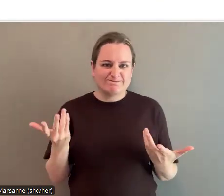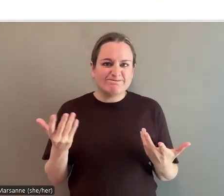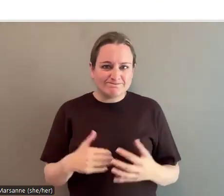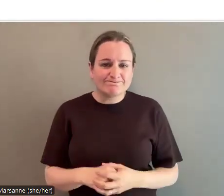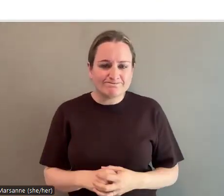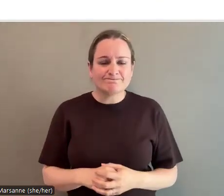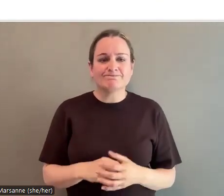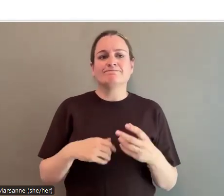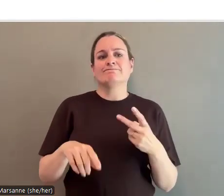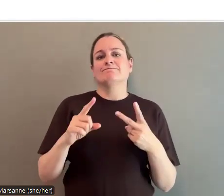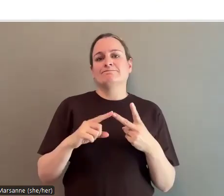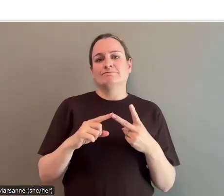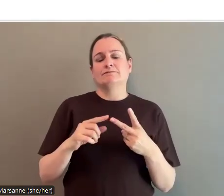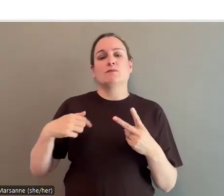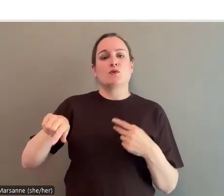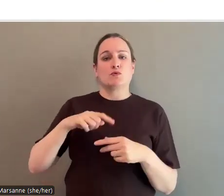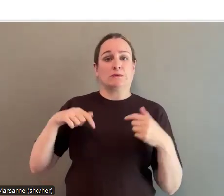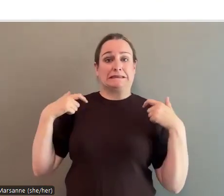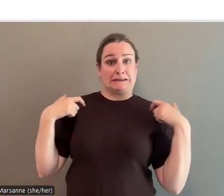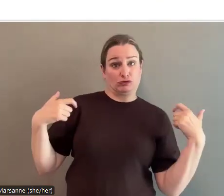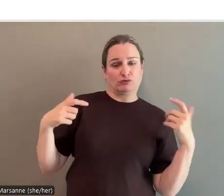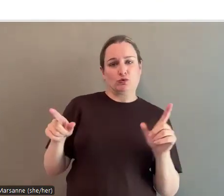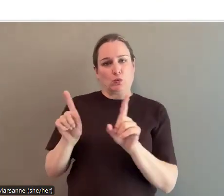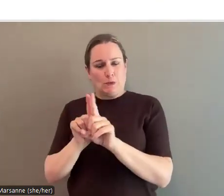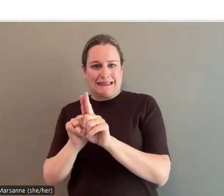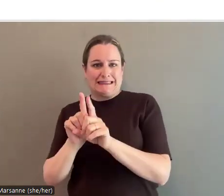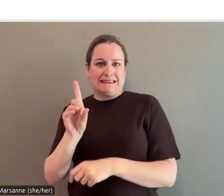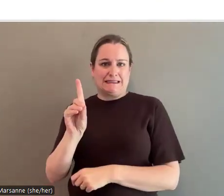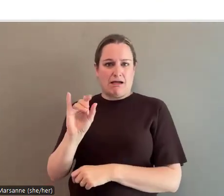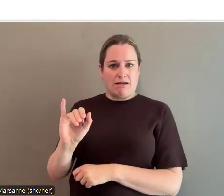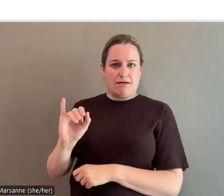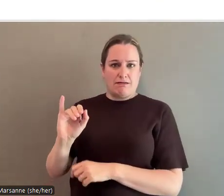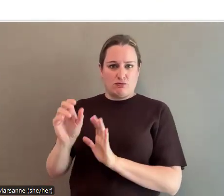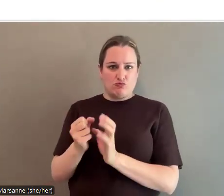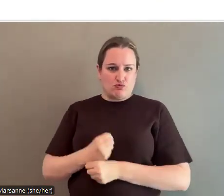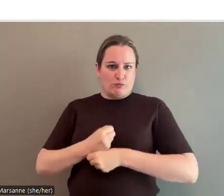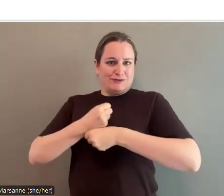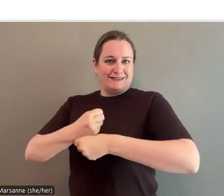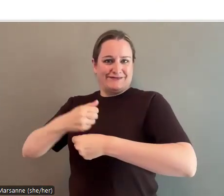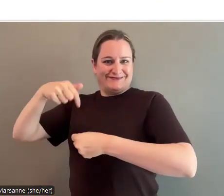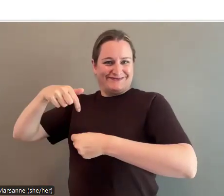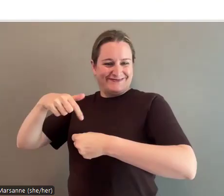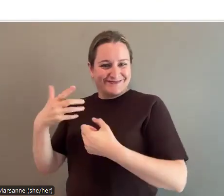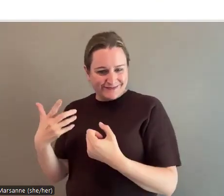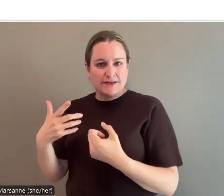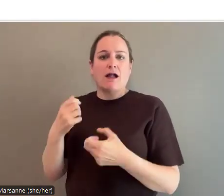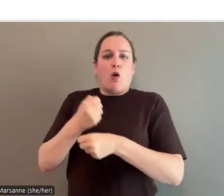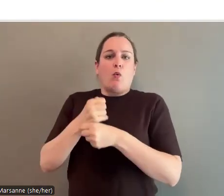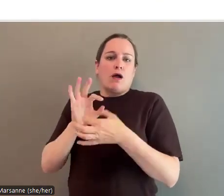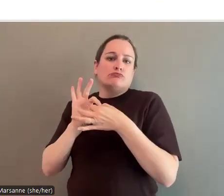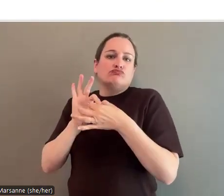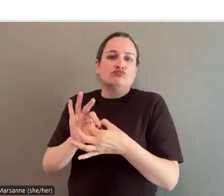our deaf advisor, they are working together with your regional representatives. So in such kind of situation,